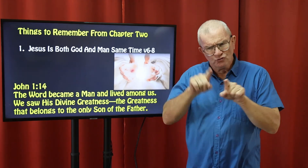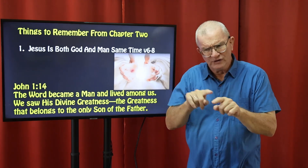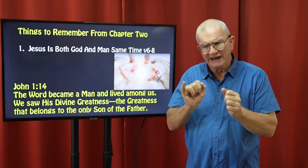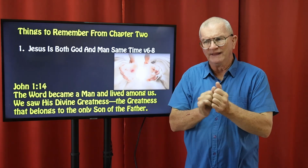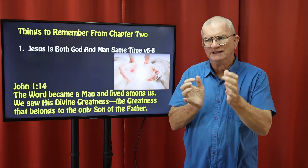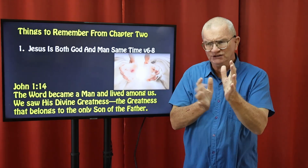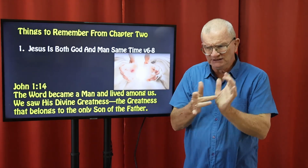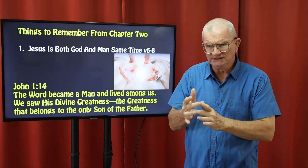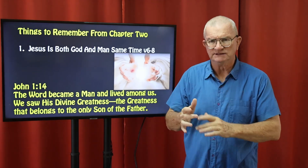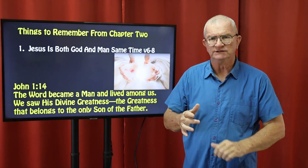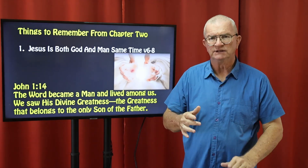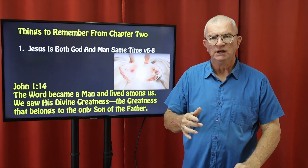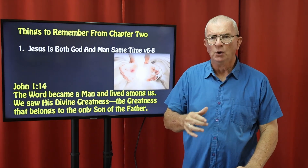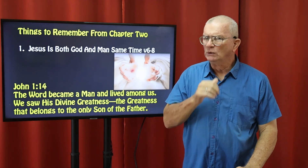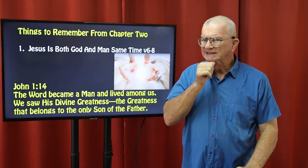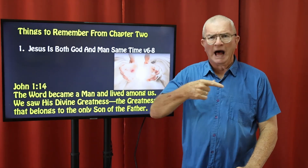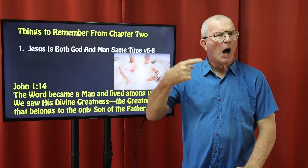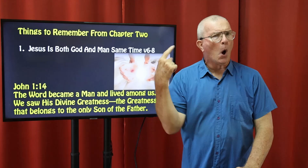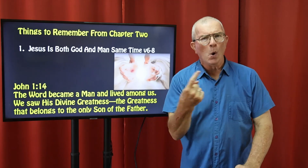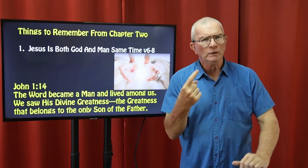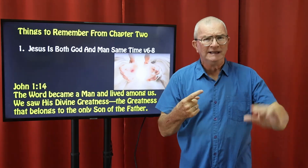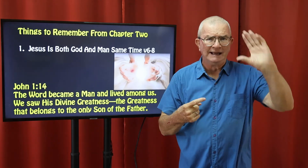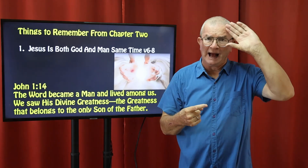We need to agree with Jesus